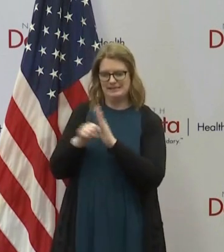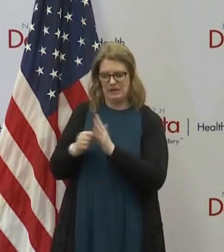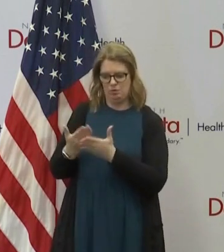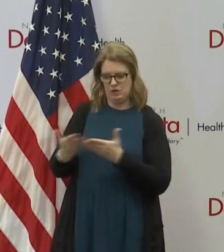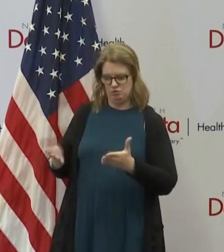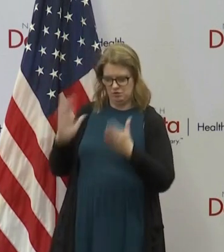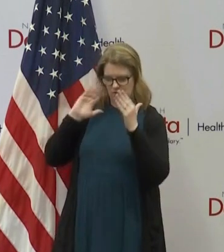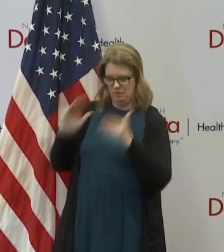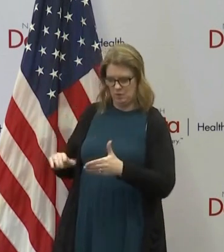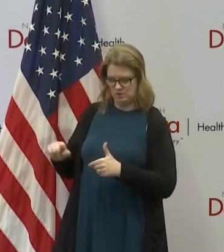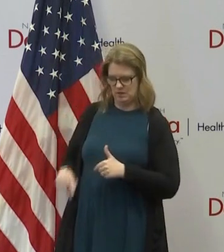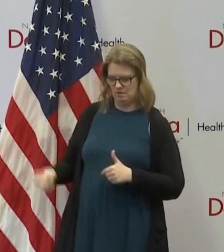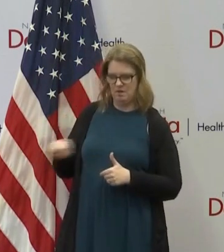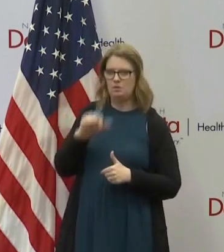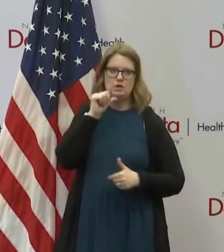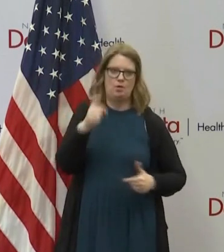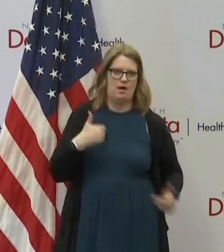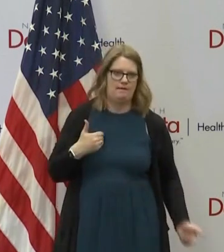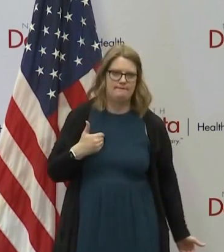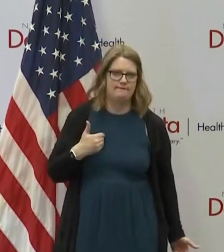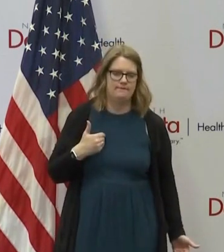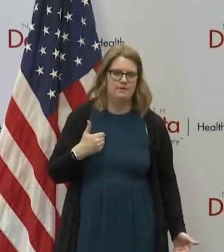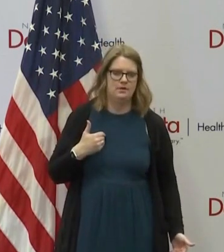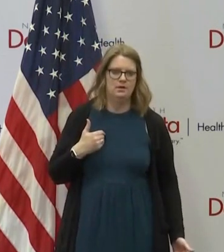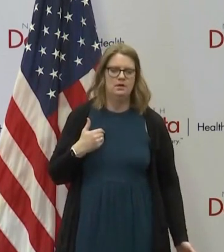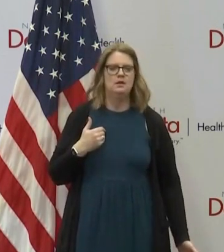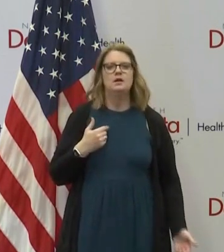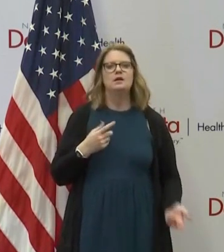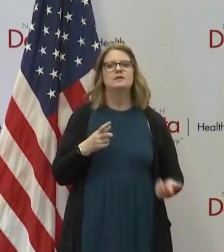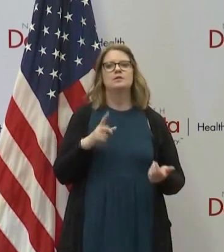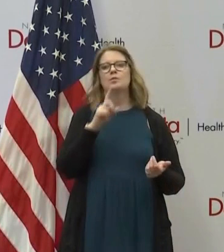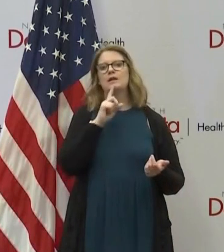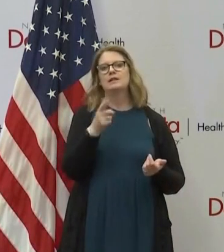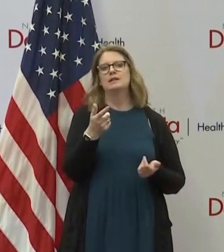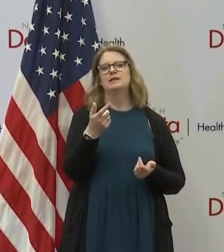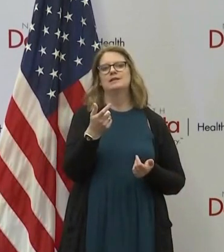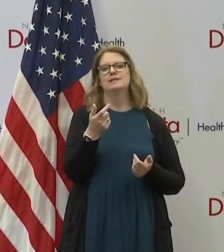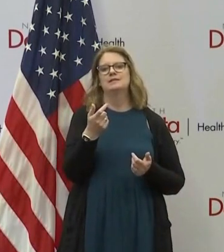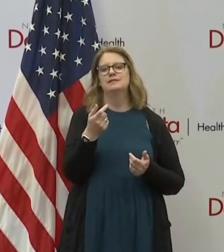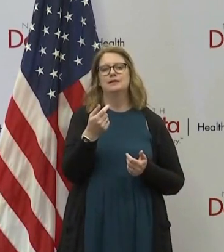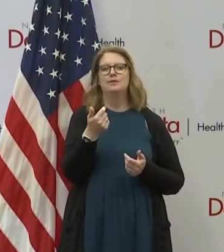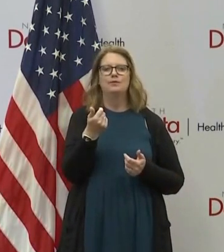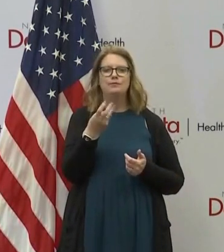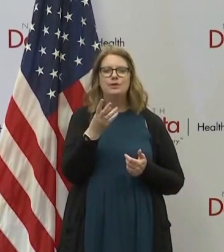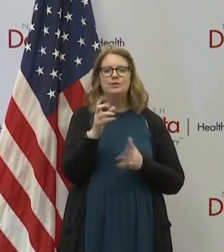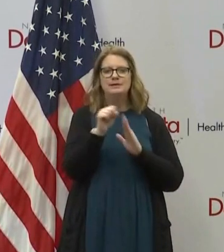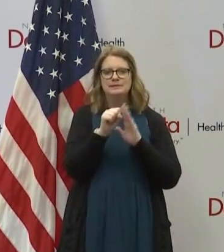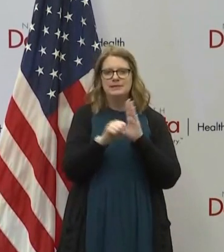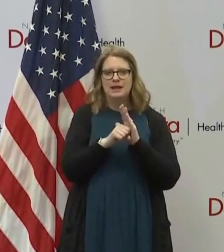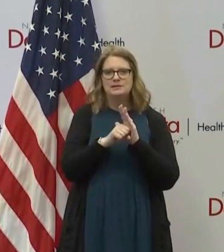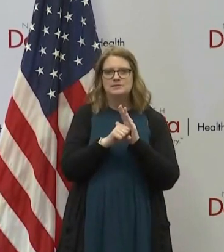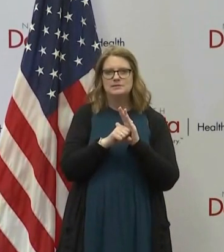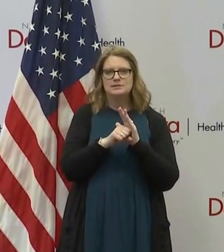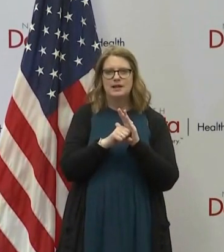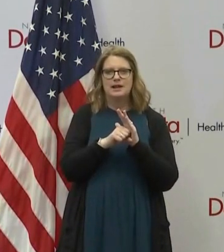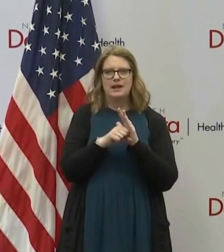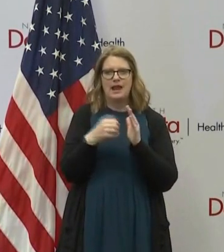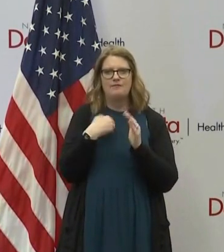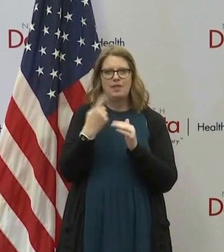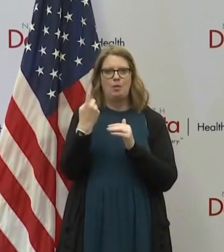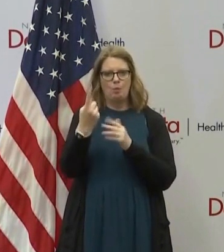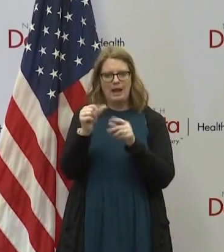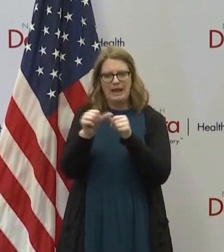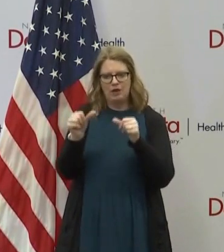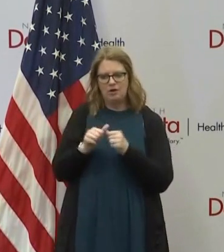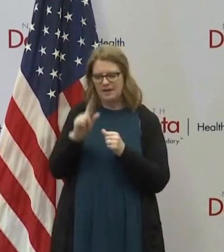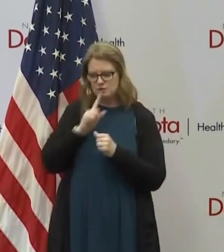I've said to the team, I mean, we're in very few states in the nation are down to a one-front battle. And when we got a one-front battle, then we should just win the war